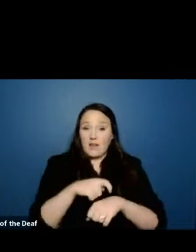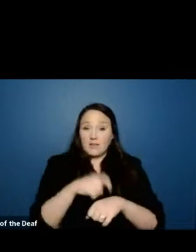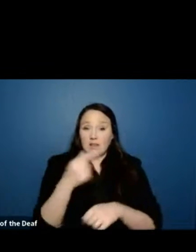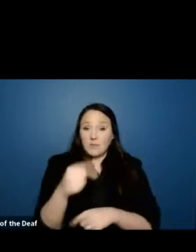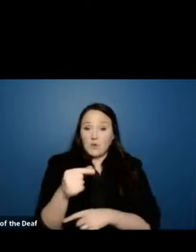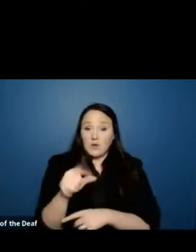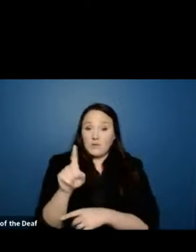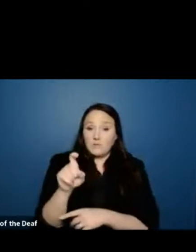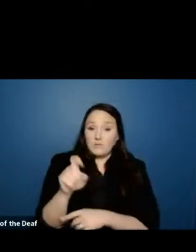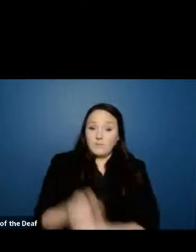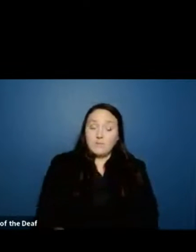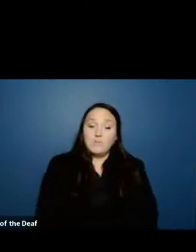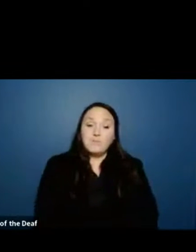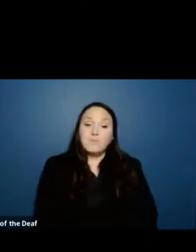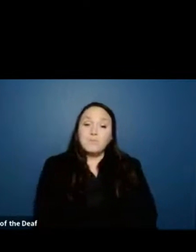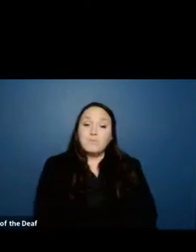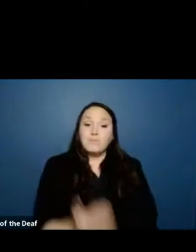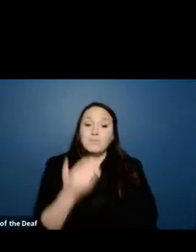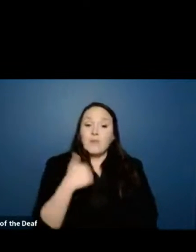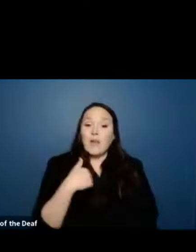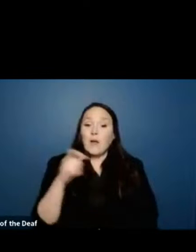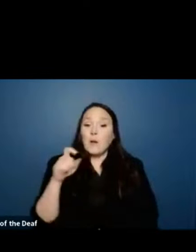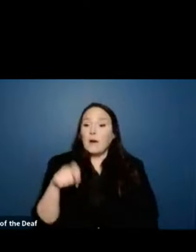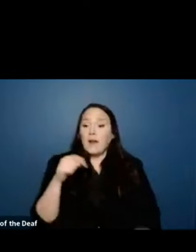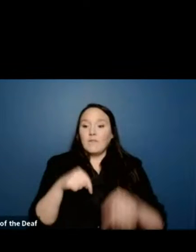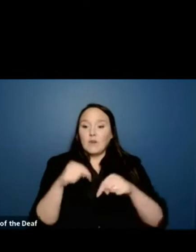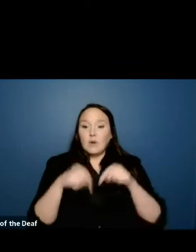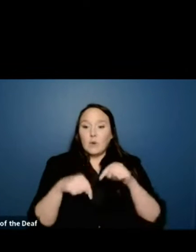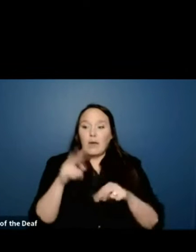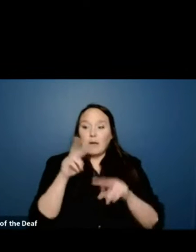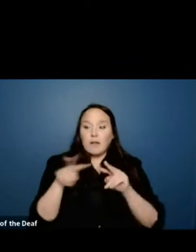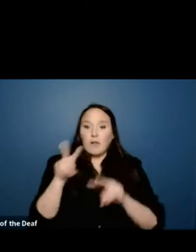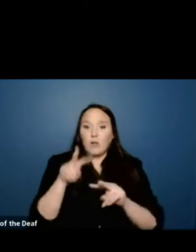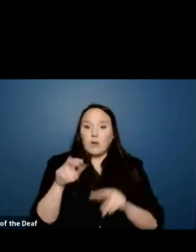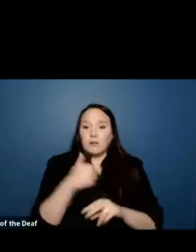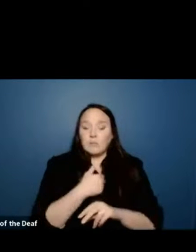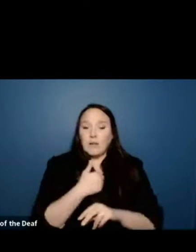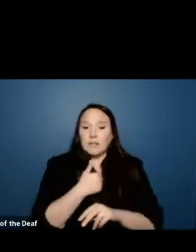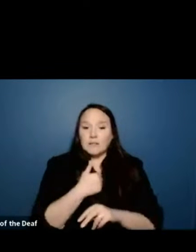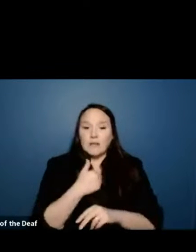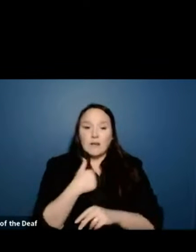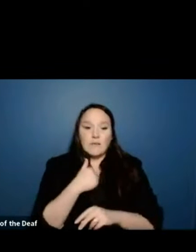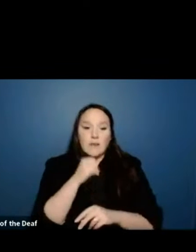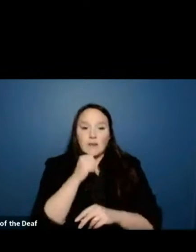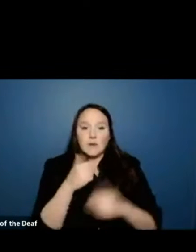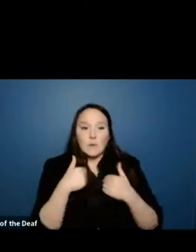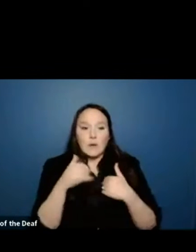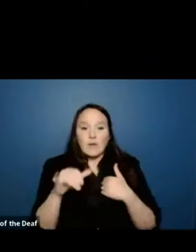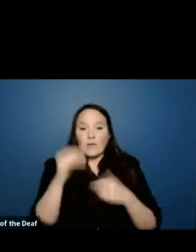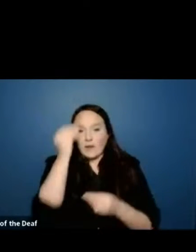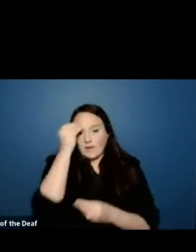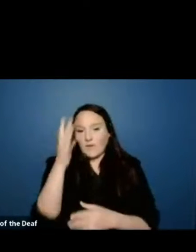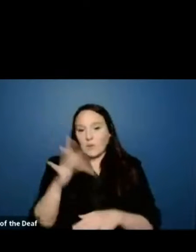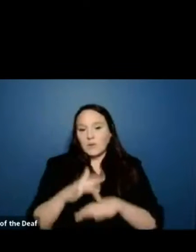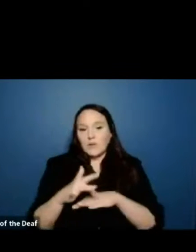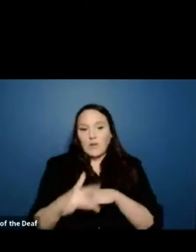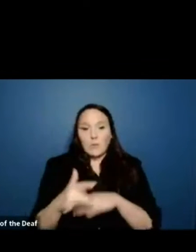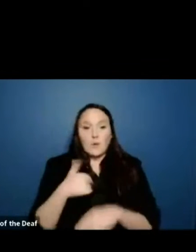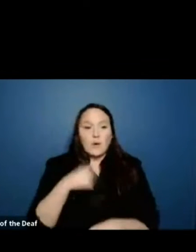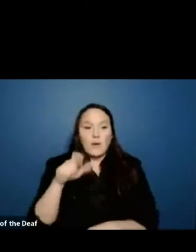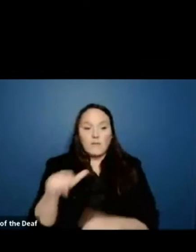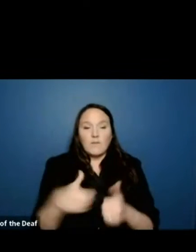green. You know, Vincent, I'd have to go back and look at it myself. I don't have that information in my head. We'll have to follow up.